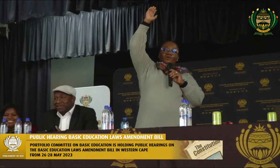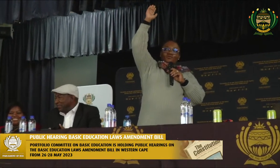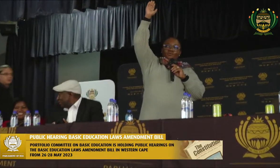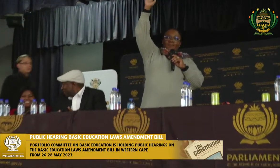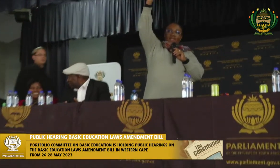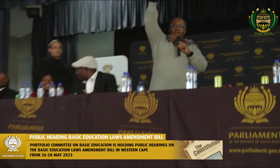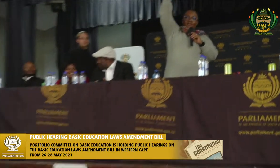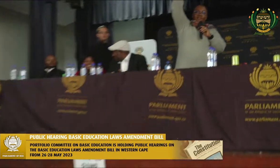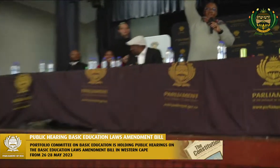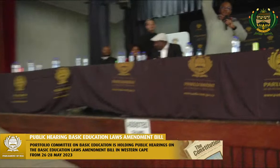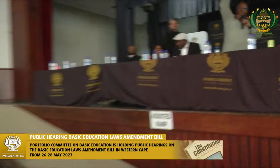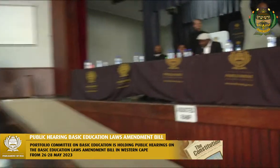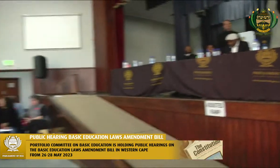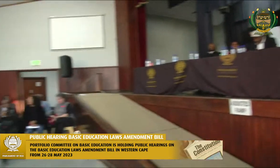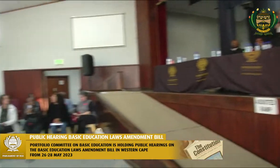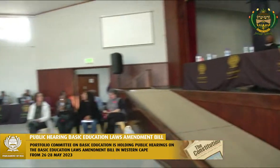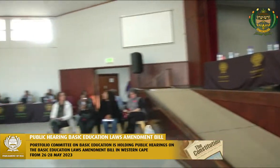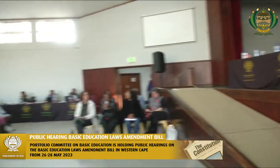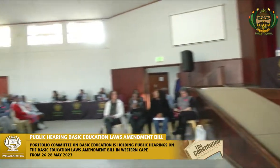close. And I'm going to the back.